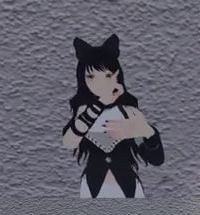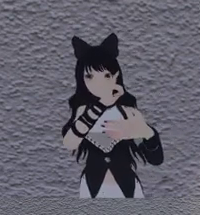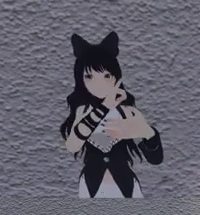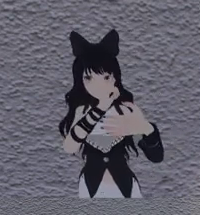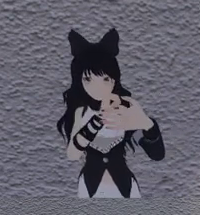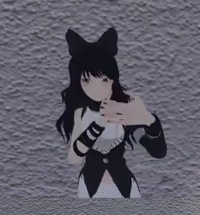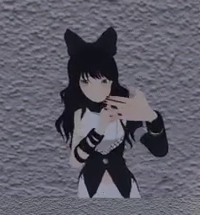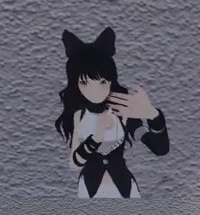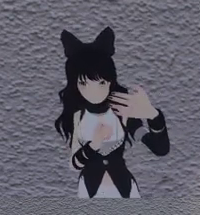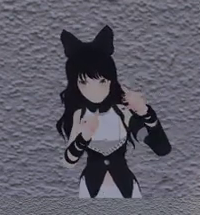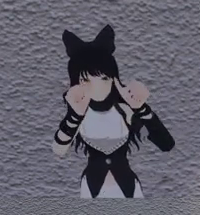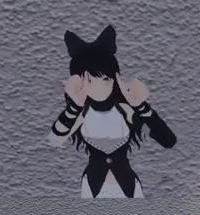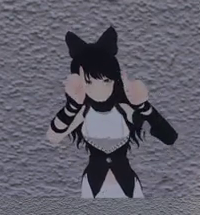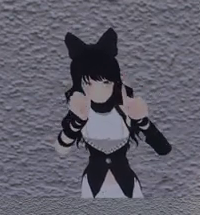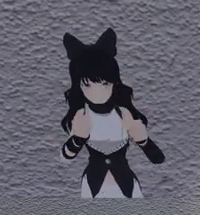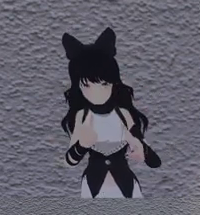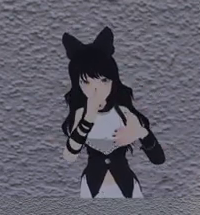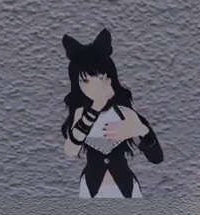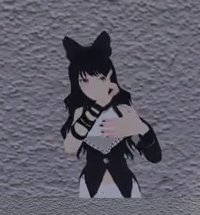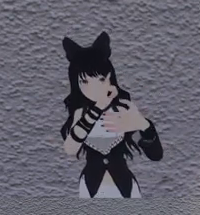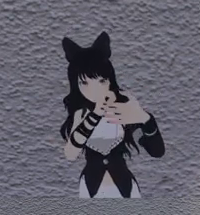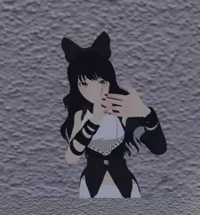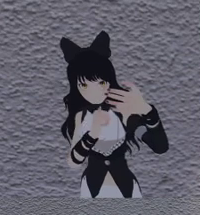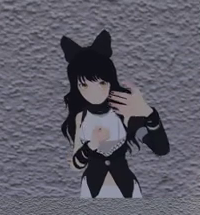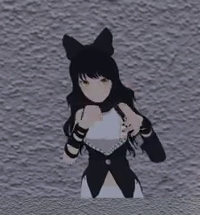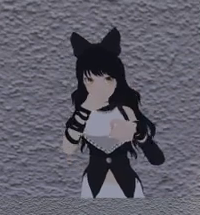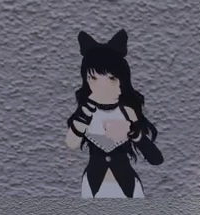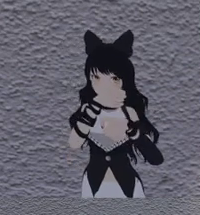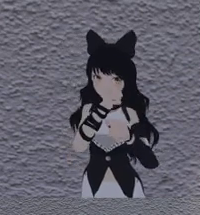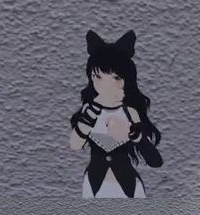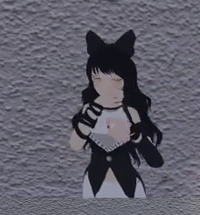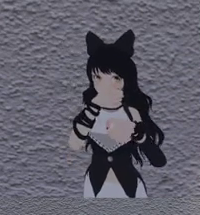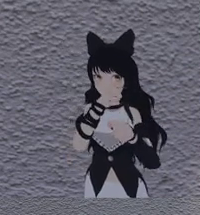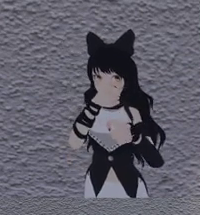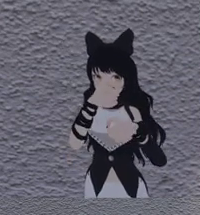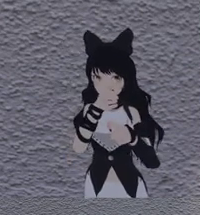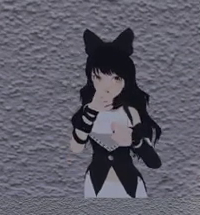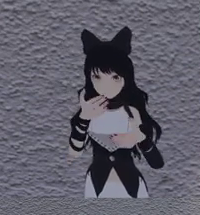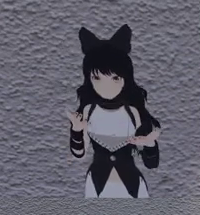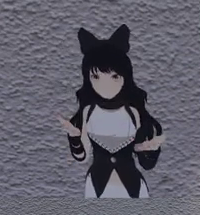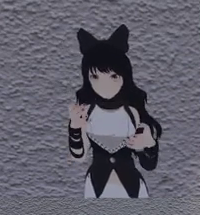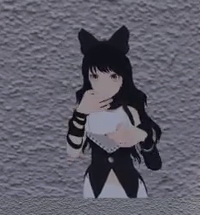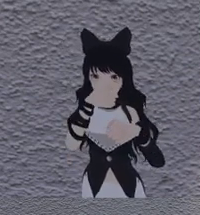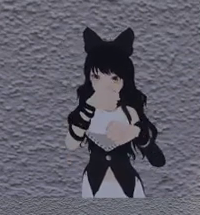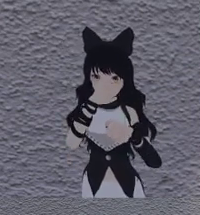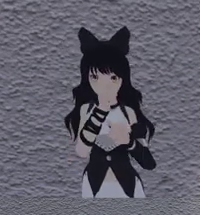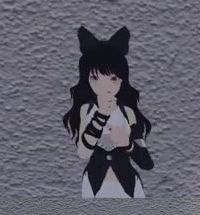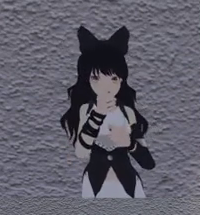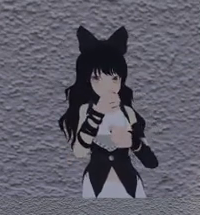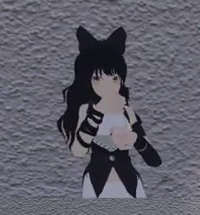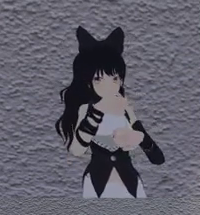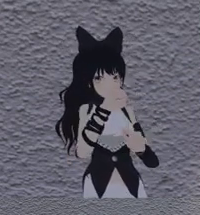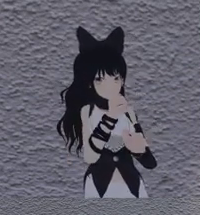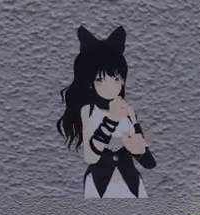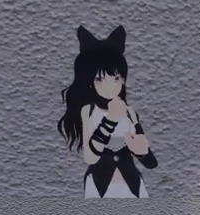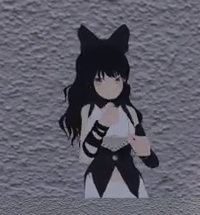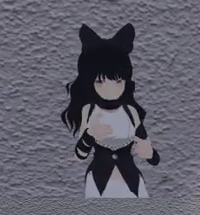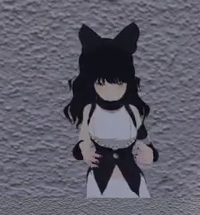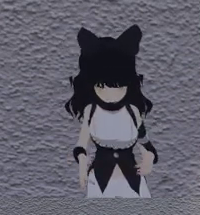Make, just like that. You draw something, draw a shape, make that, whatever. Yeah.